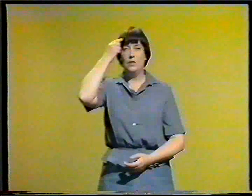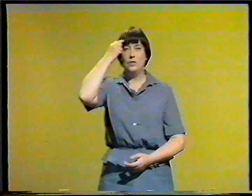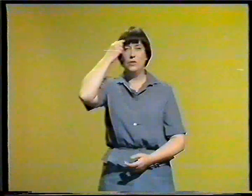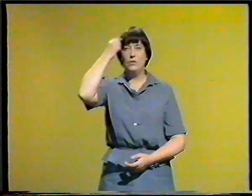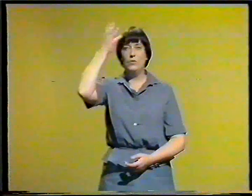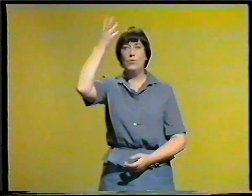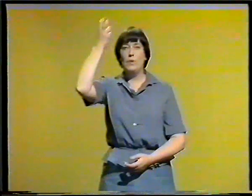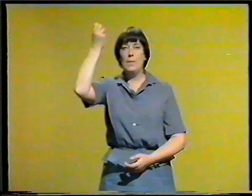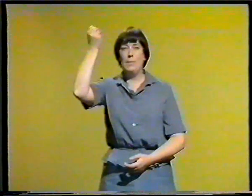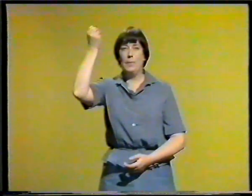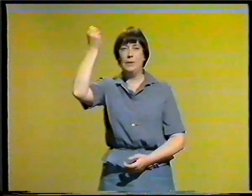To remember.